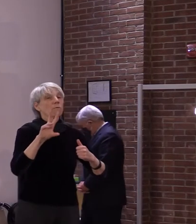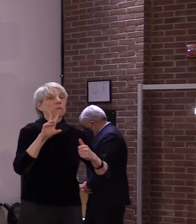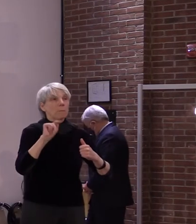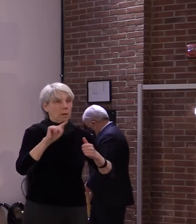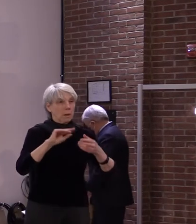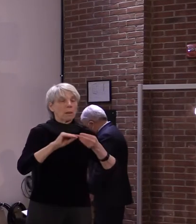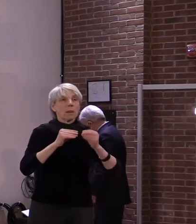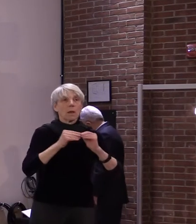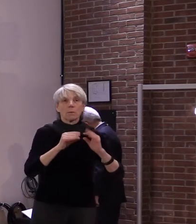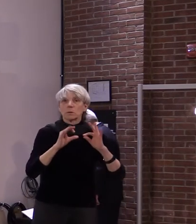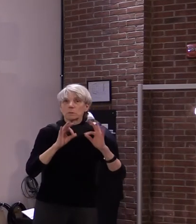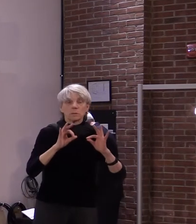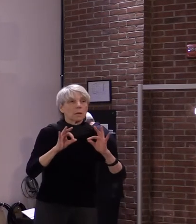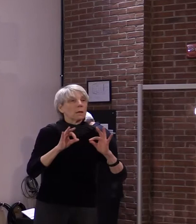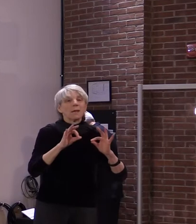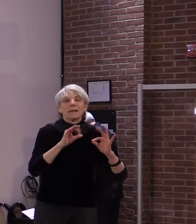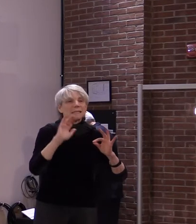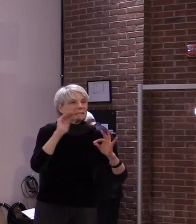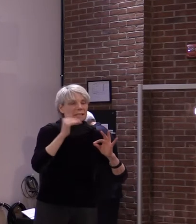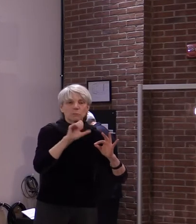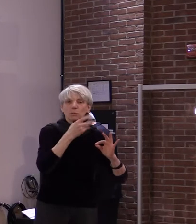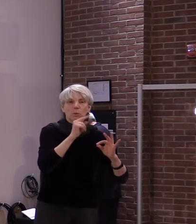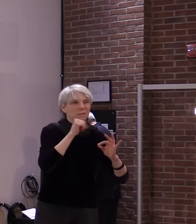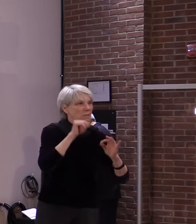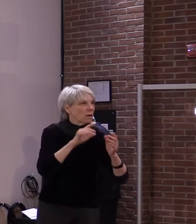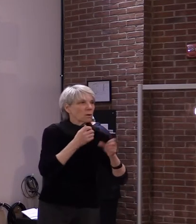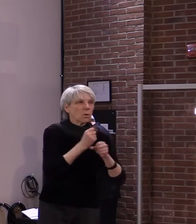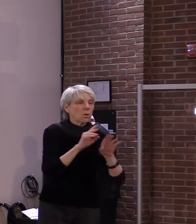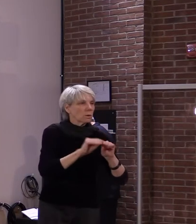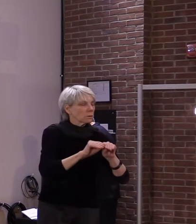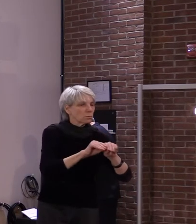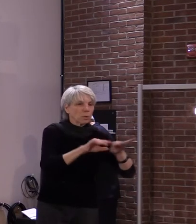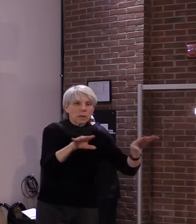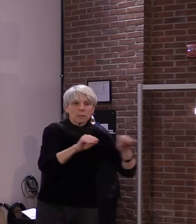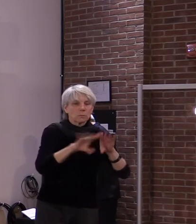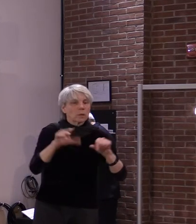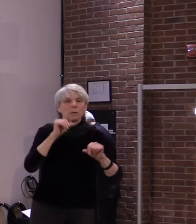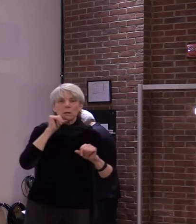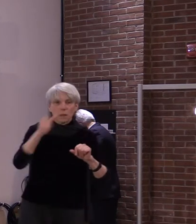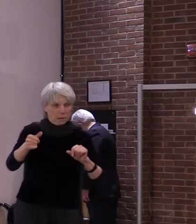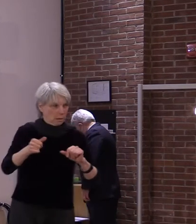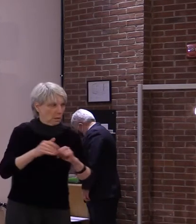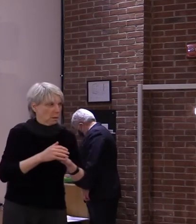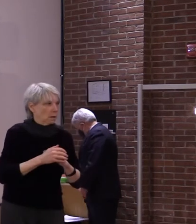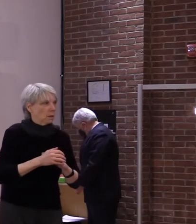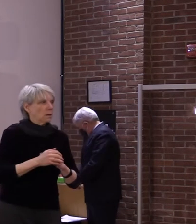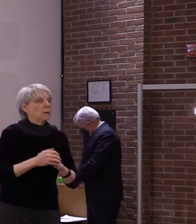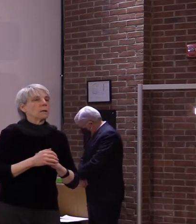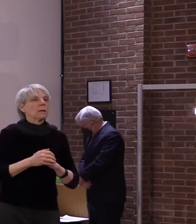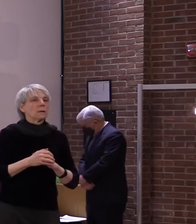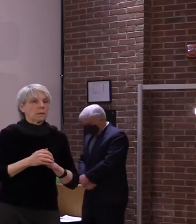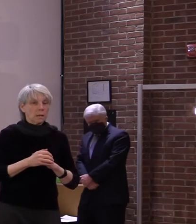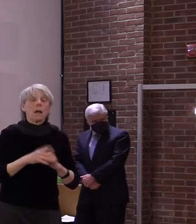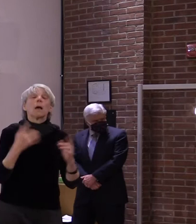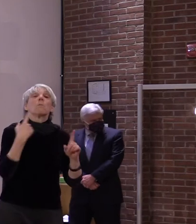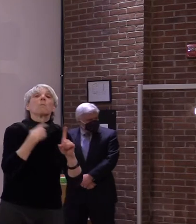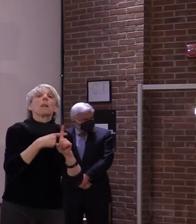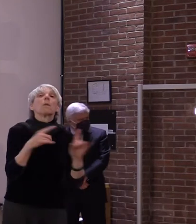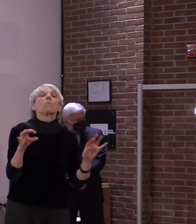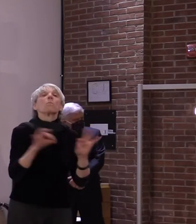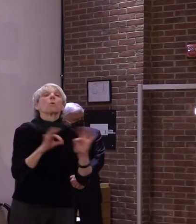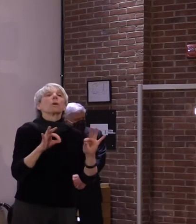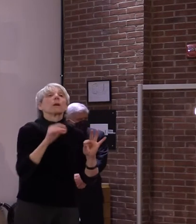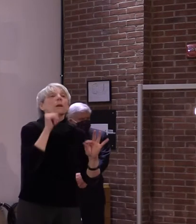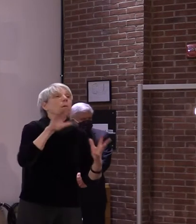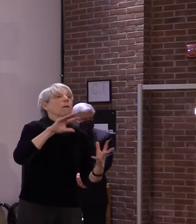indoor sports or fueling outbreaks since we moved to the most recent phase nor just as importantly are they